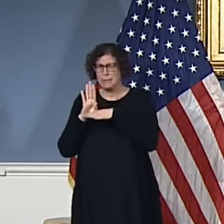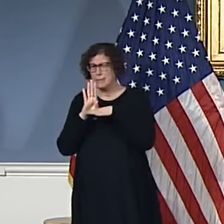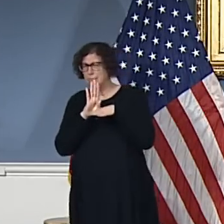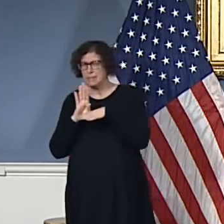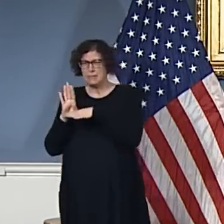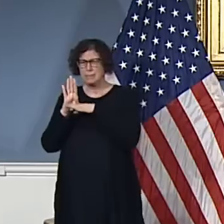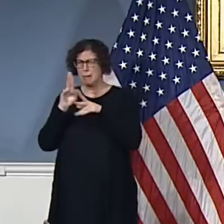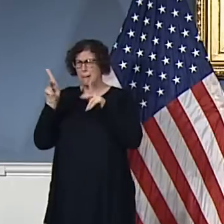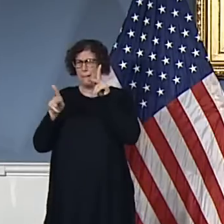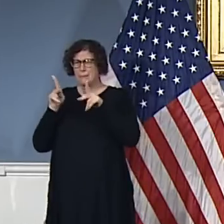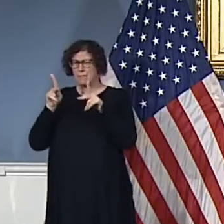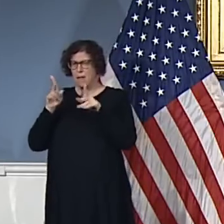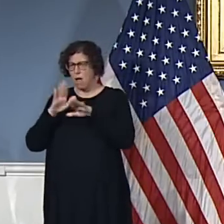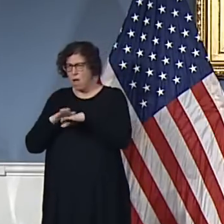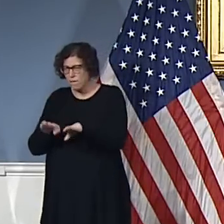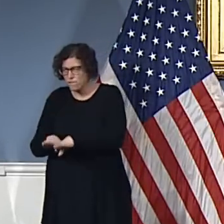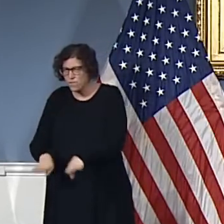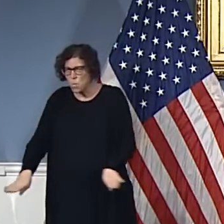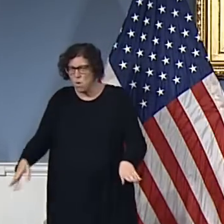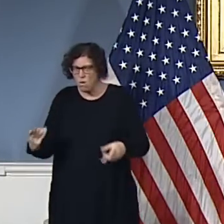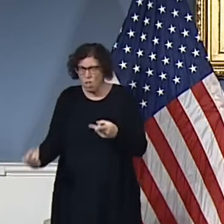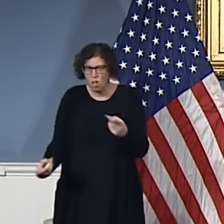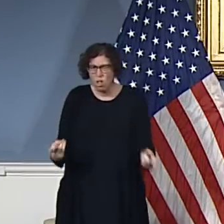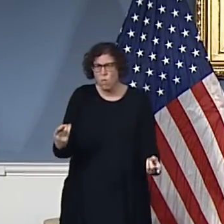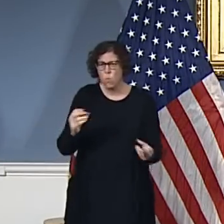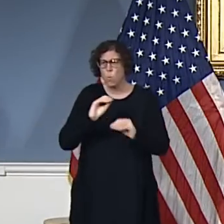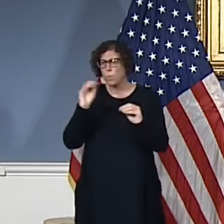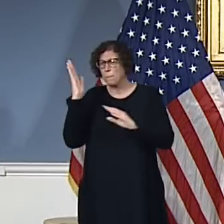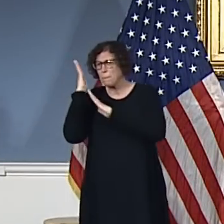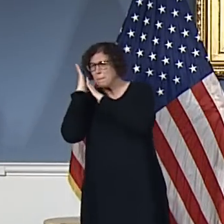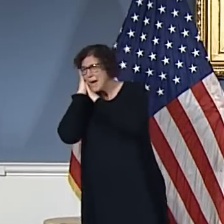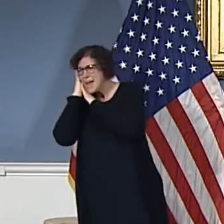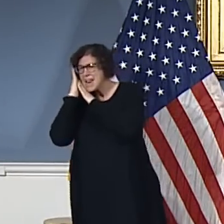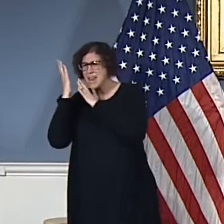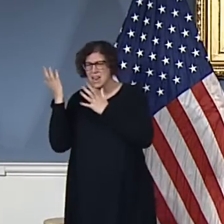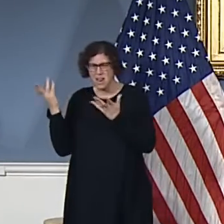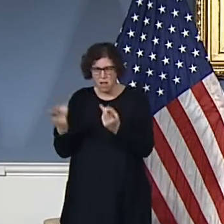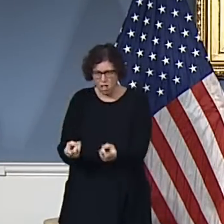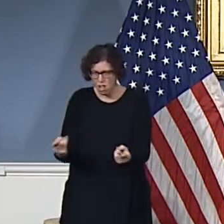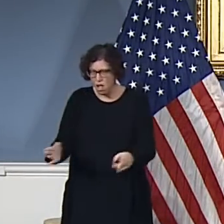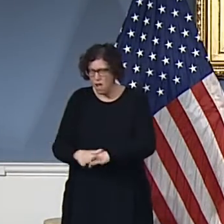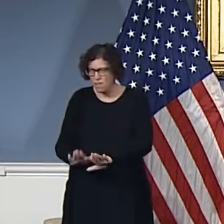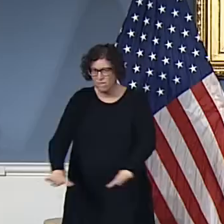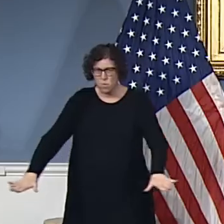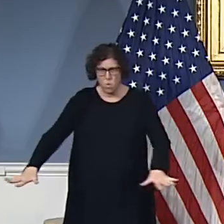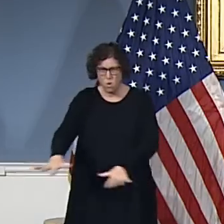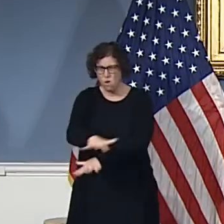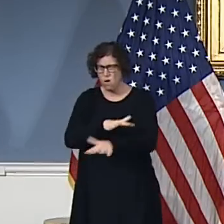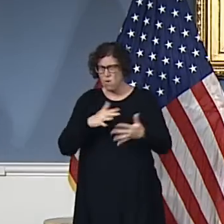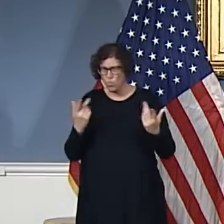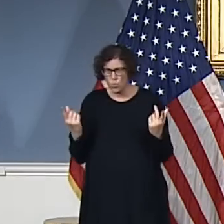sir. Masks lying on the beds? I don't understand that.